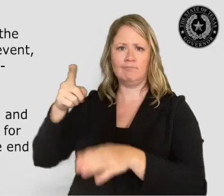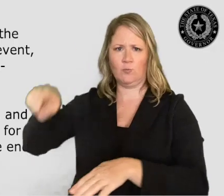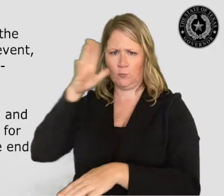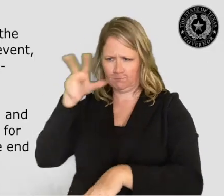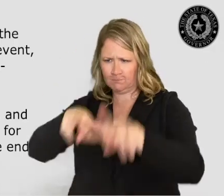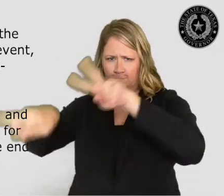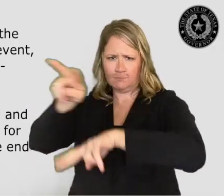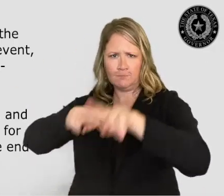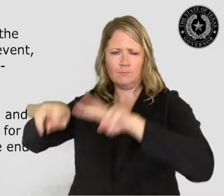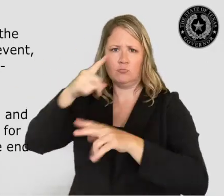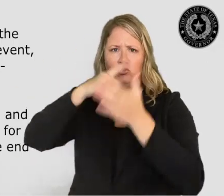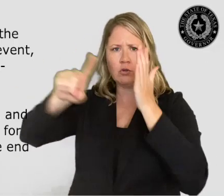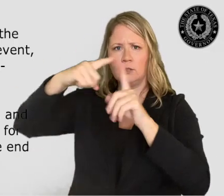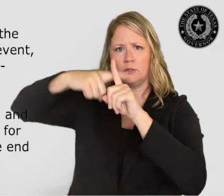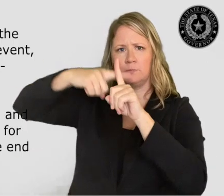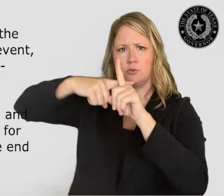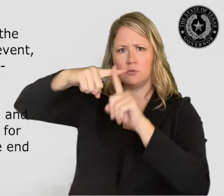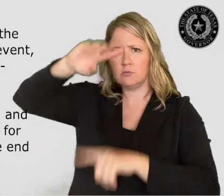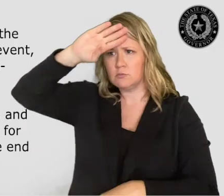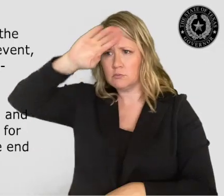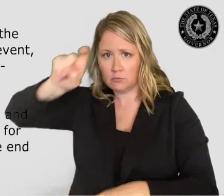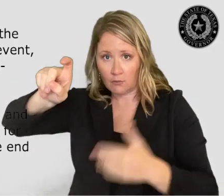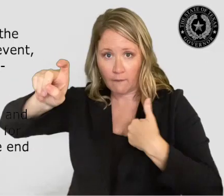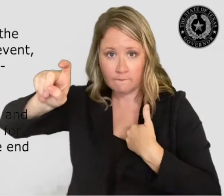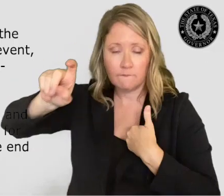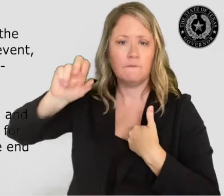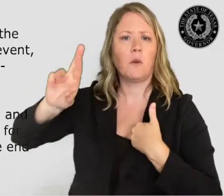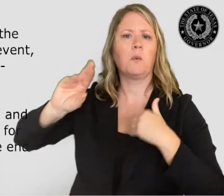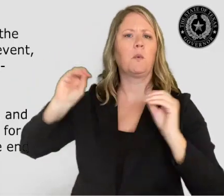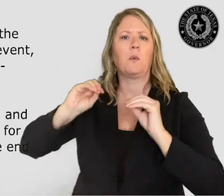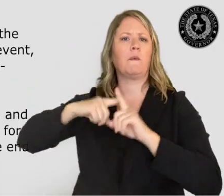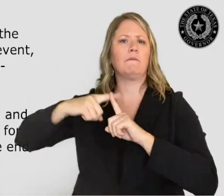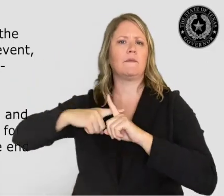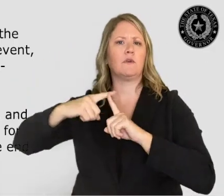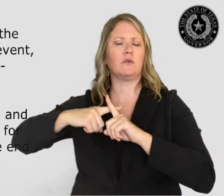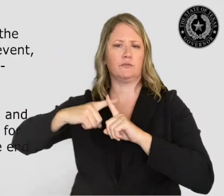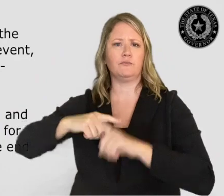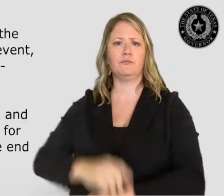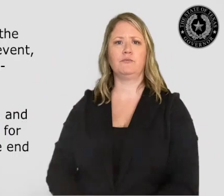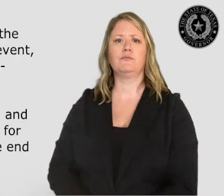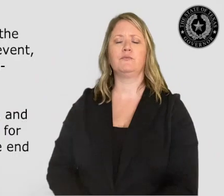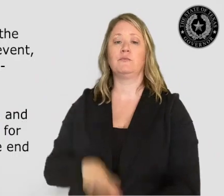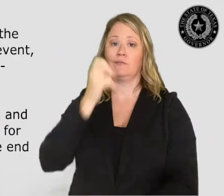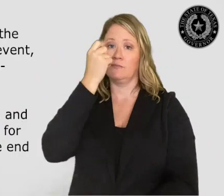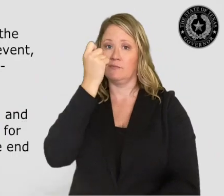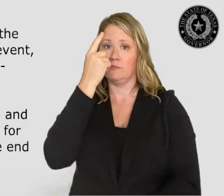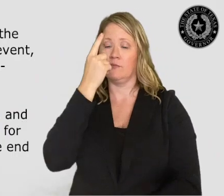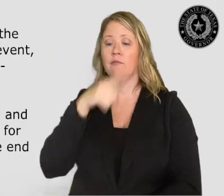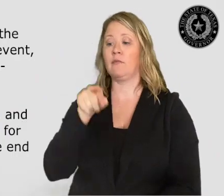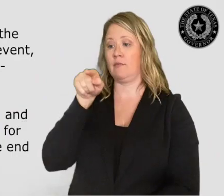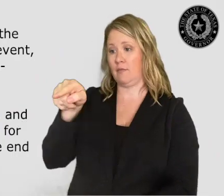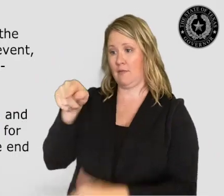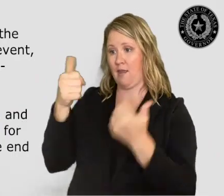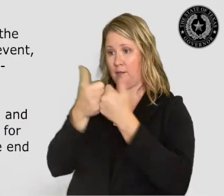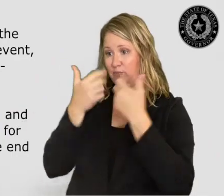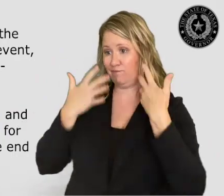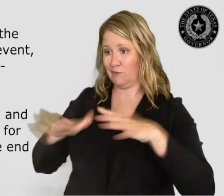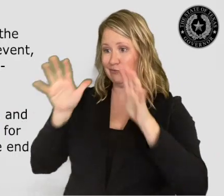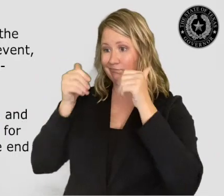and monitored for symptoms daily, and are tested again for COVID-19 at the end of the event.